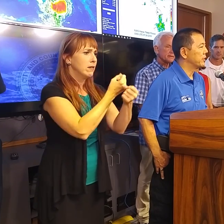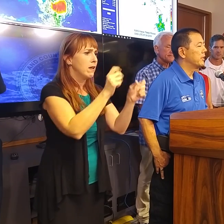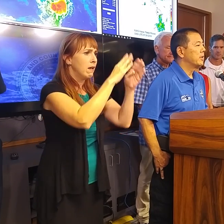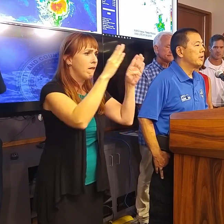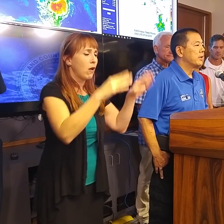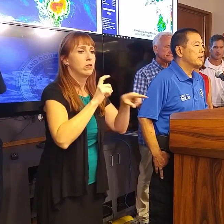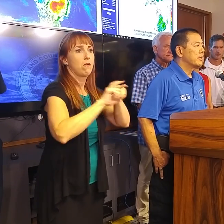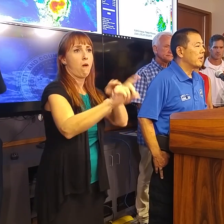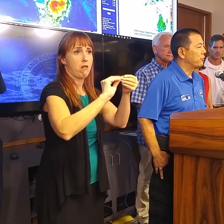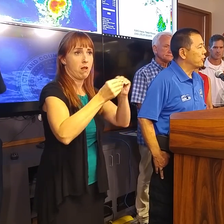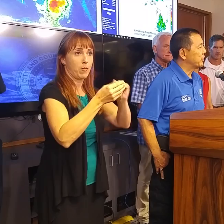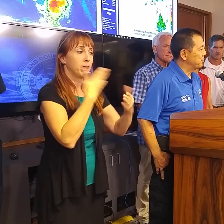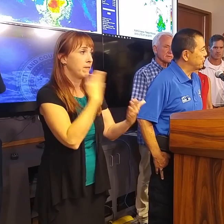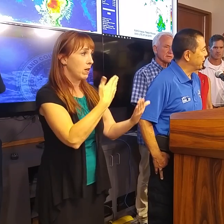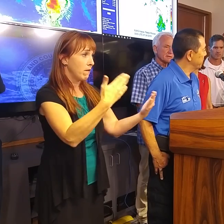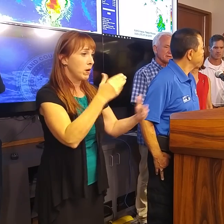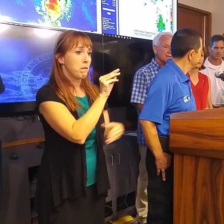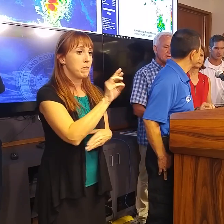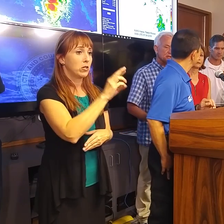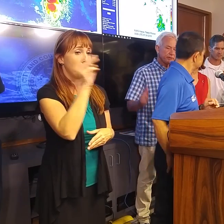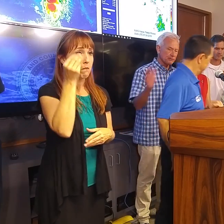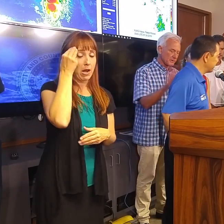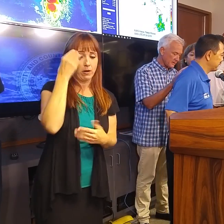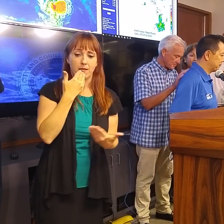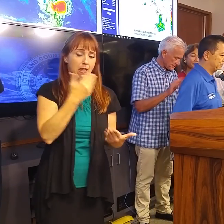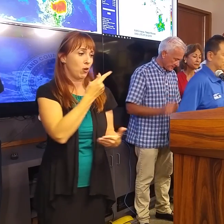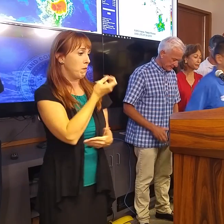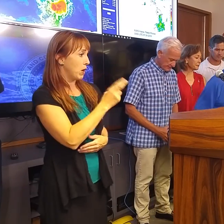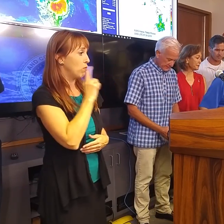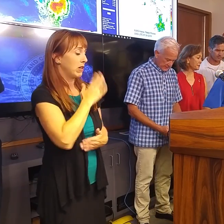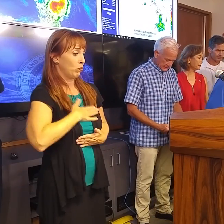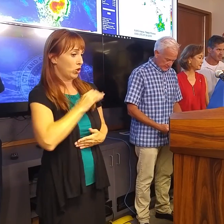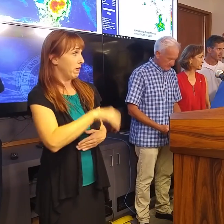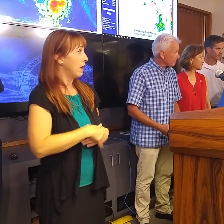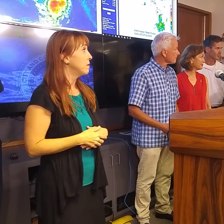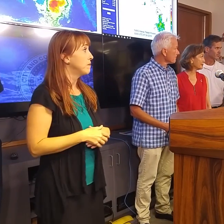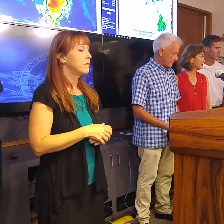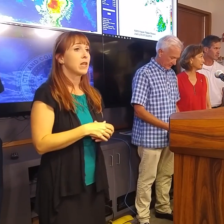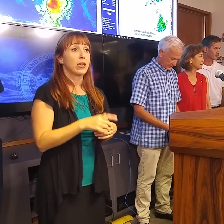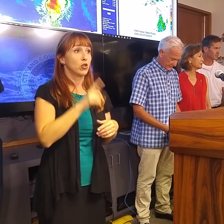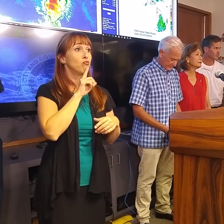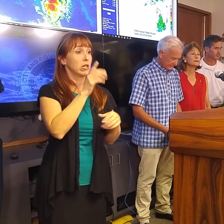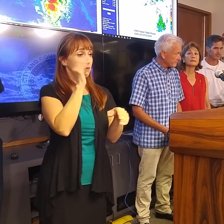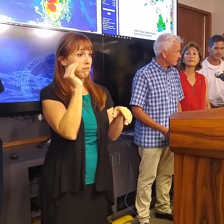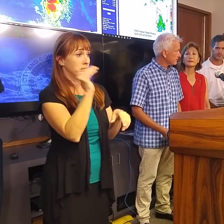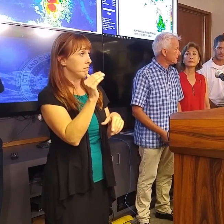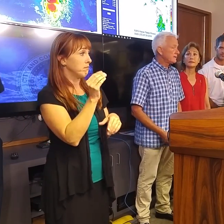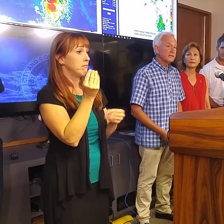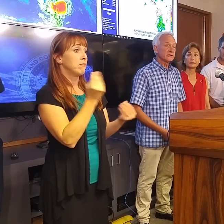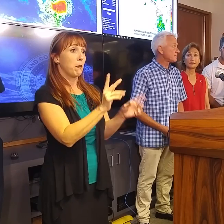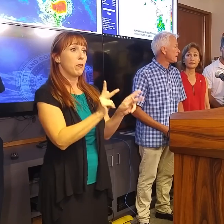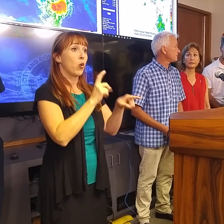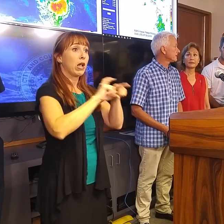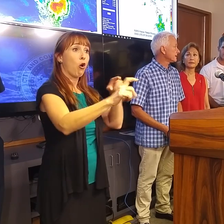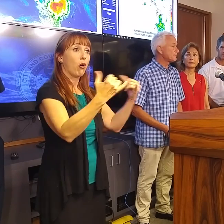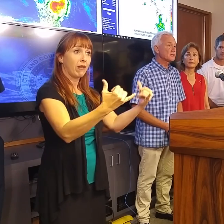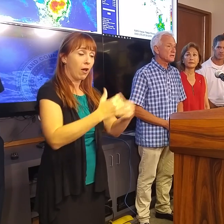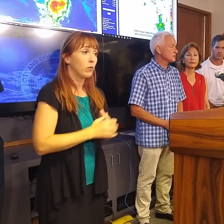number. Thank you very much, Mr. Mayor. Hey, thank you, Peter. Really appreciate it. But the hotline is open now if people want to call. Next